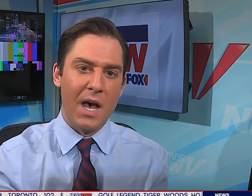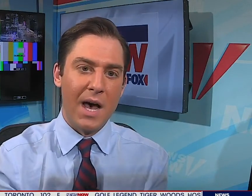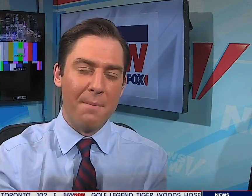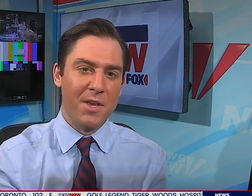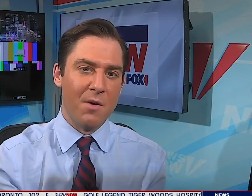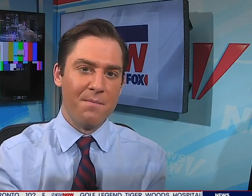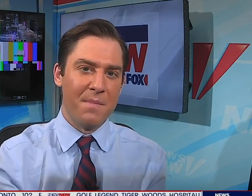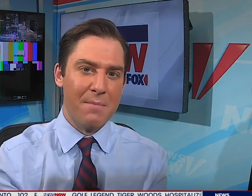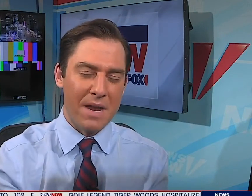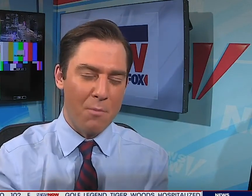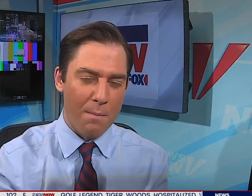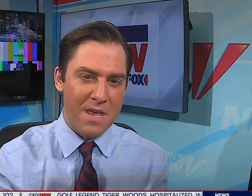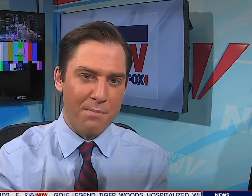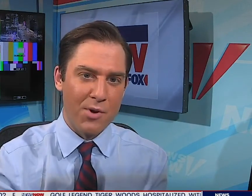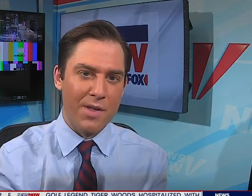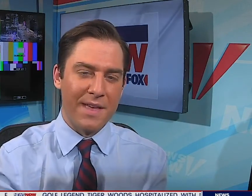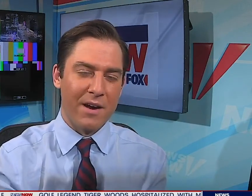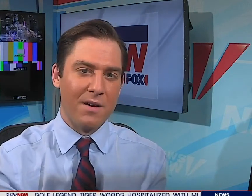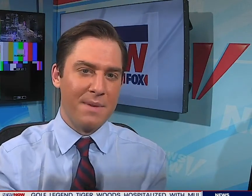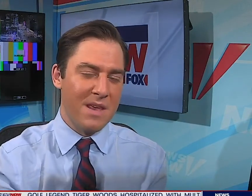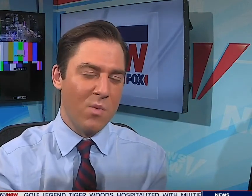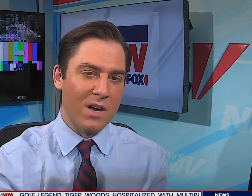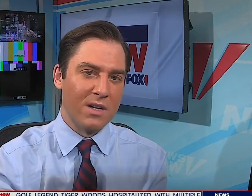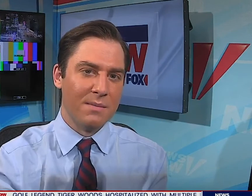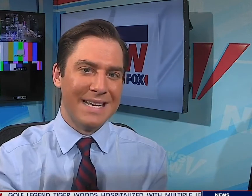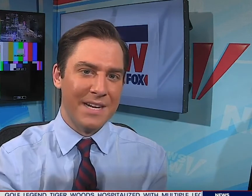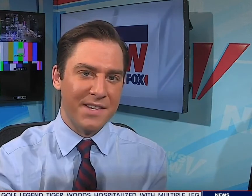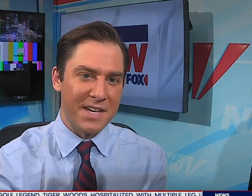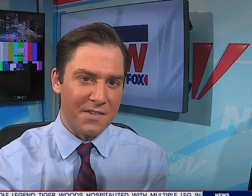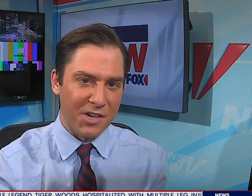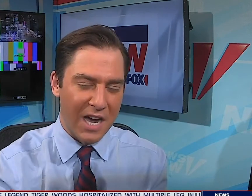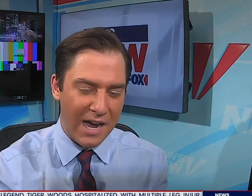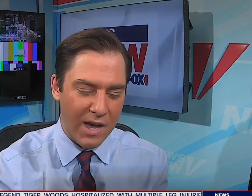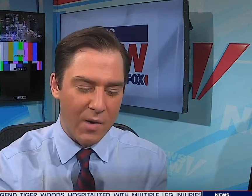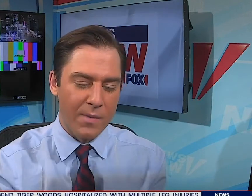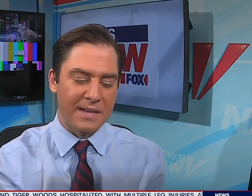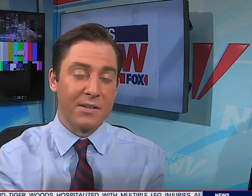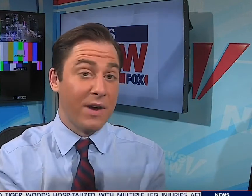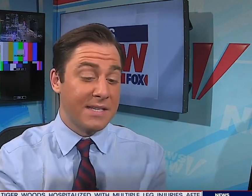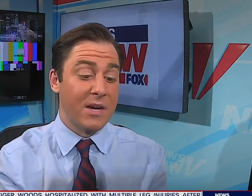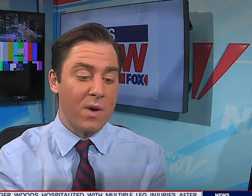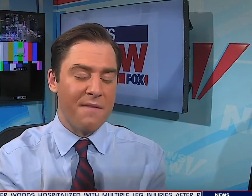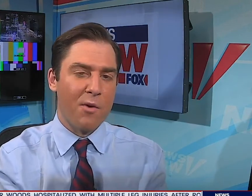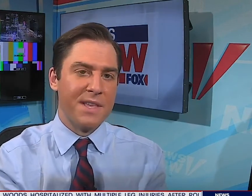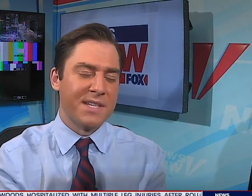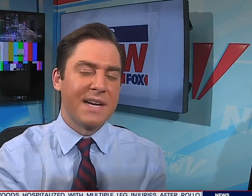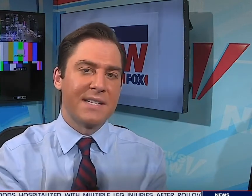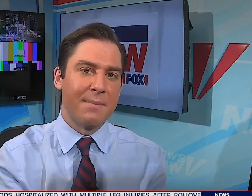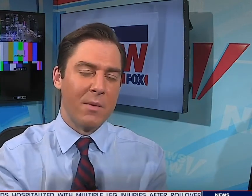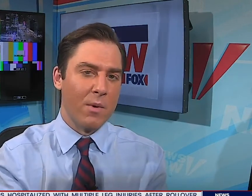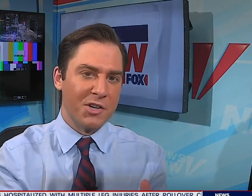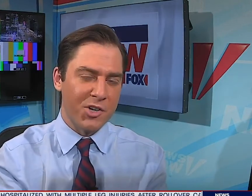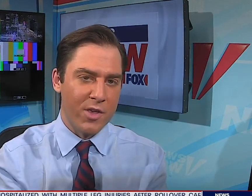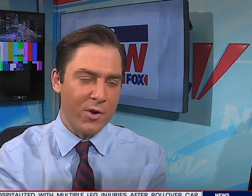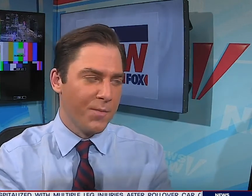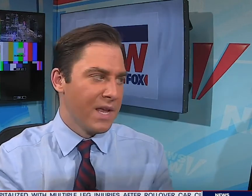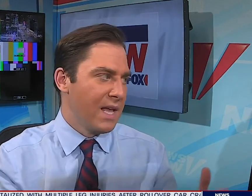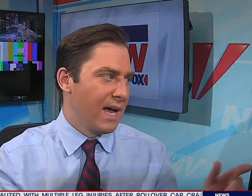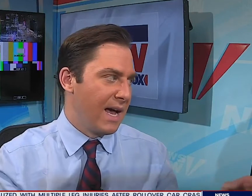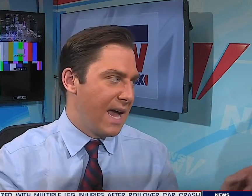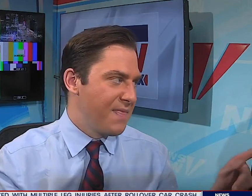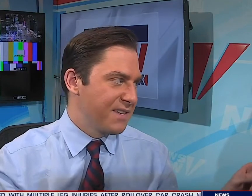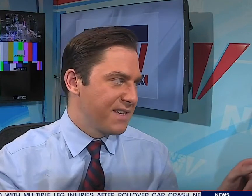include uh you know many many more people that are being welcomed into the city of Chicago. And that's a great segue for this next segment we want